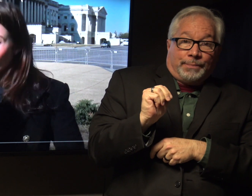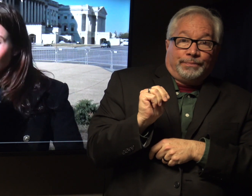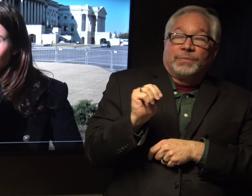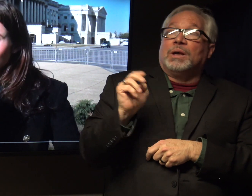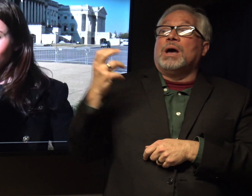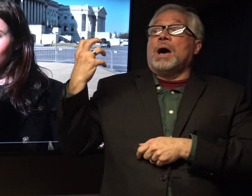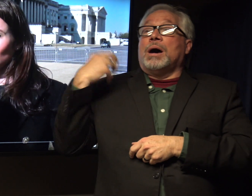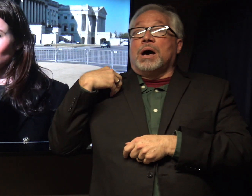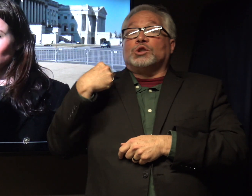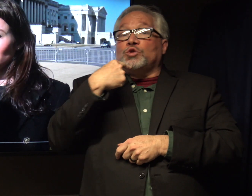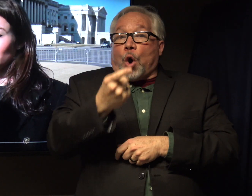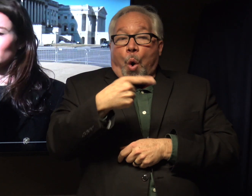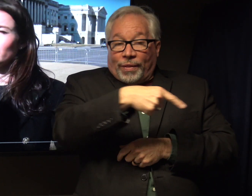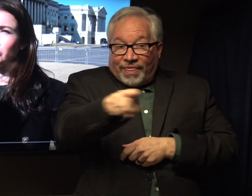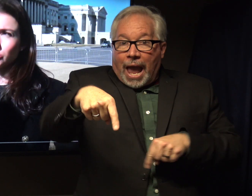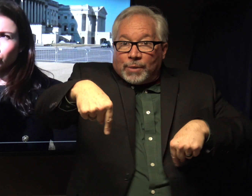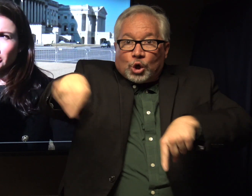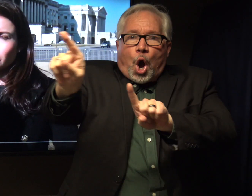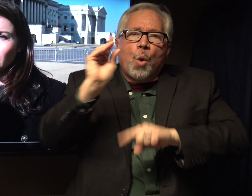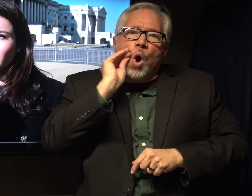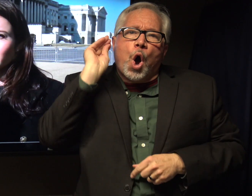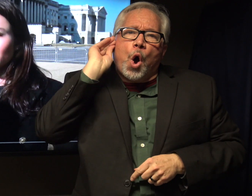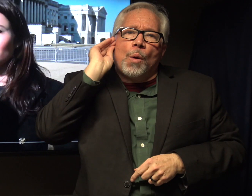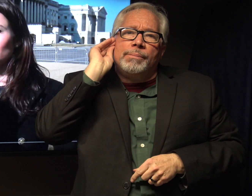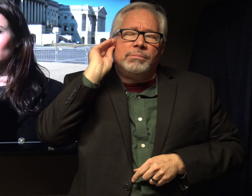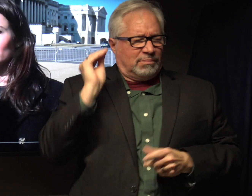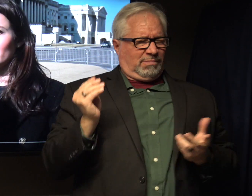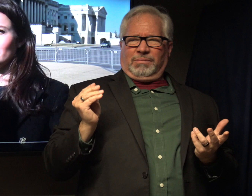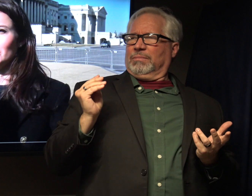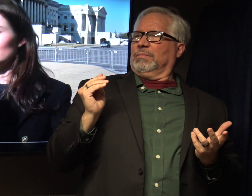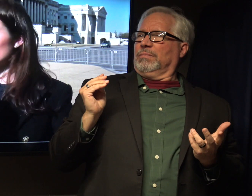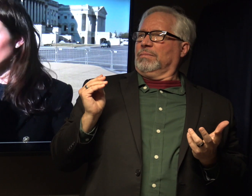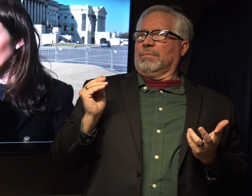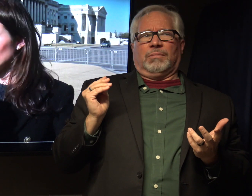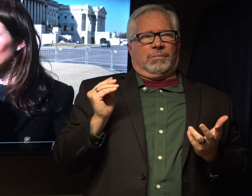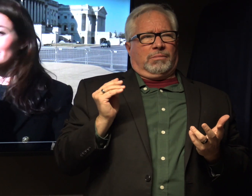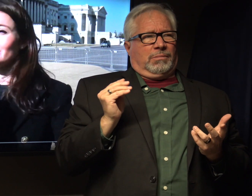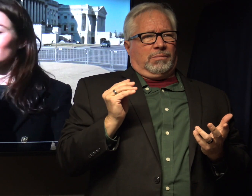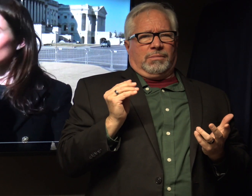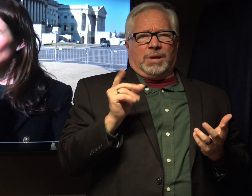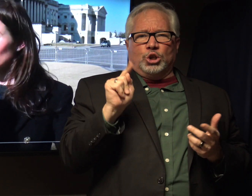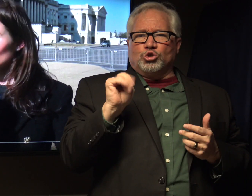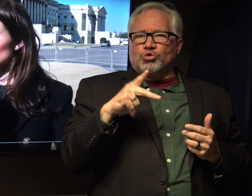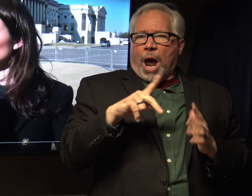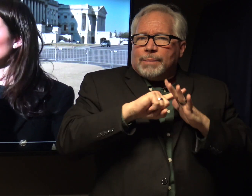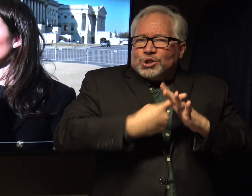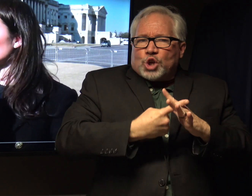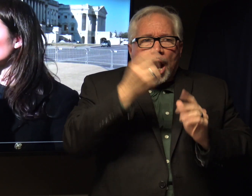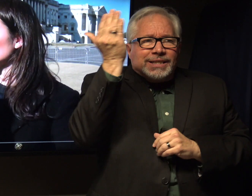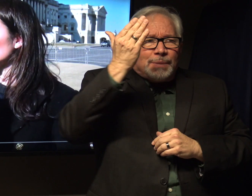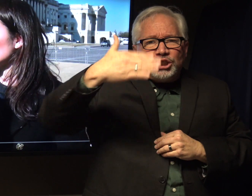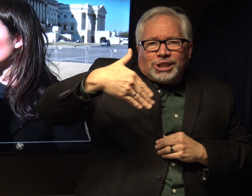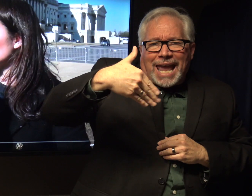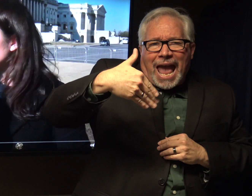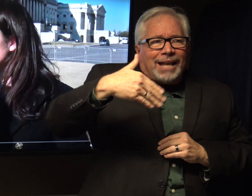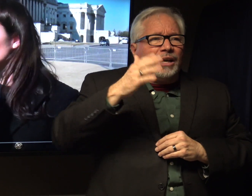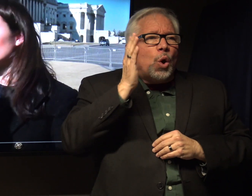home, which he was very surprised about, because of course Trump had not started his speech. We knew that there was going to be some huge protest